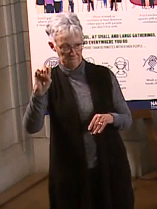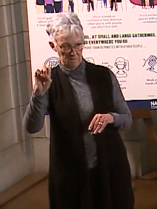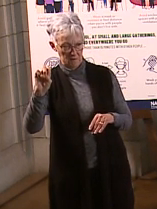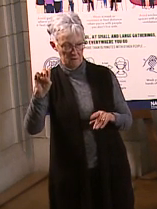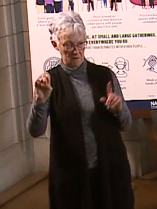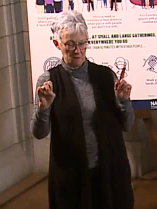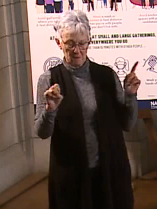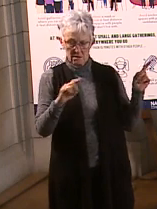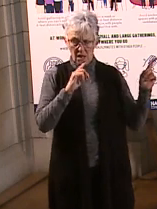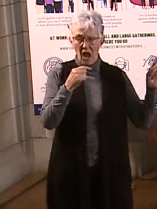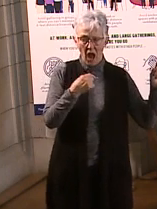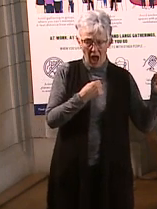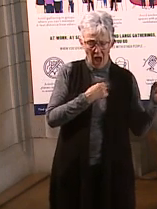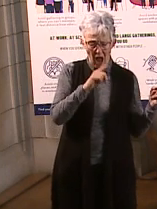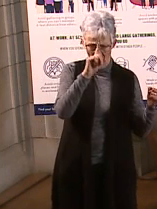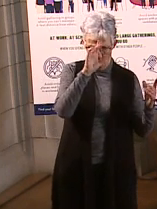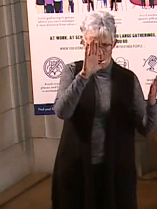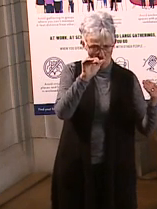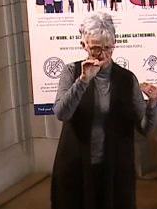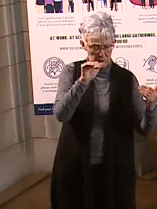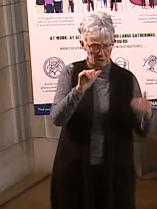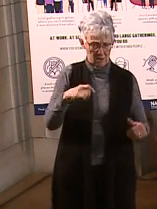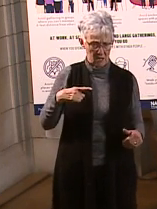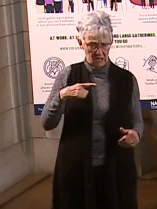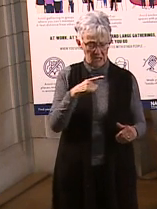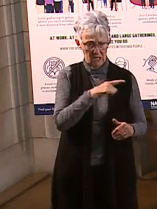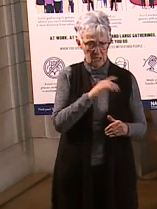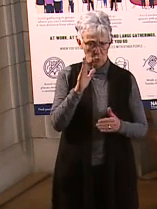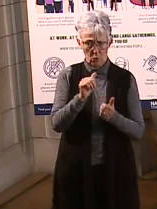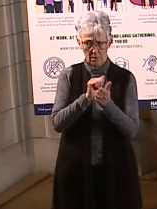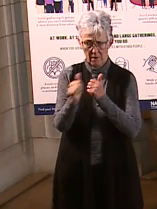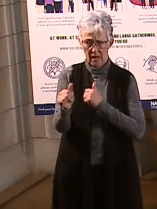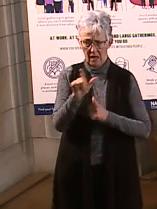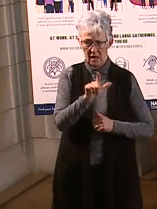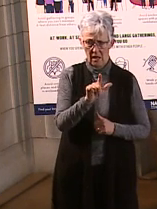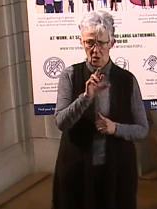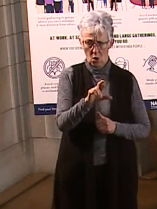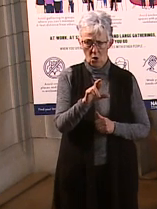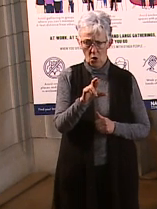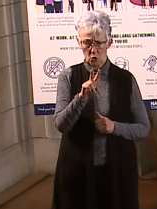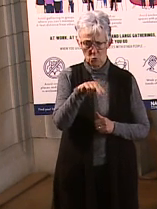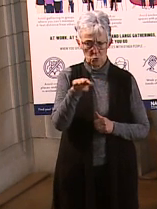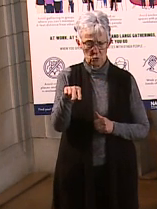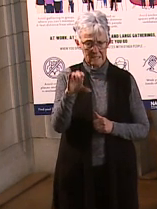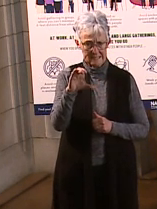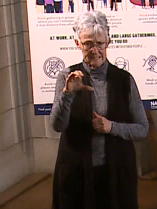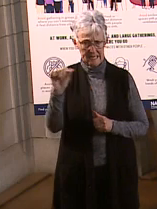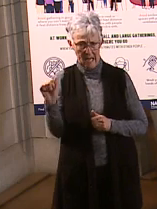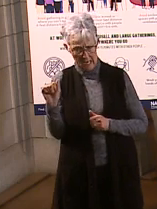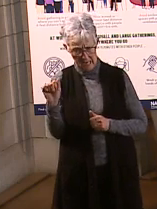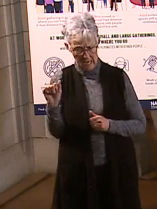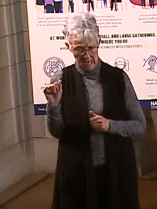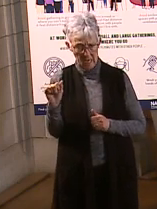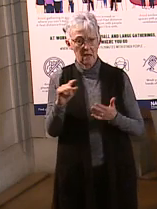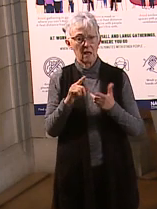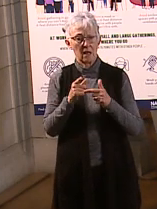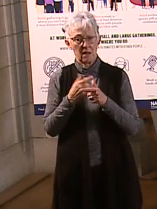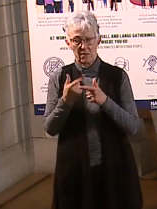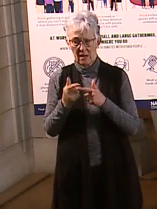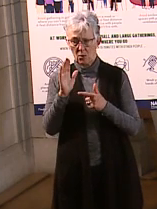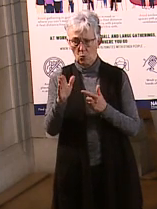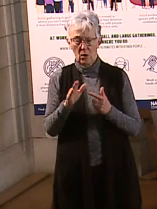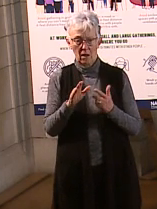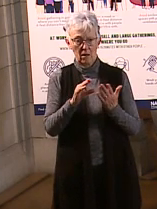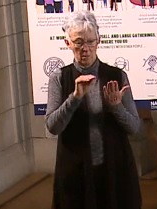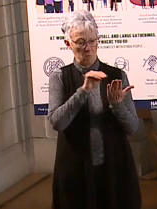the legislature actually works on this and passes LR 22CA, which will then put it on the ballot for the people of Nebraska to